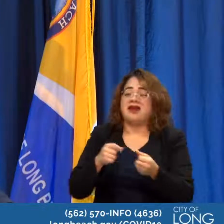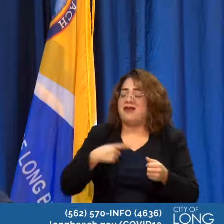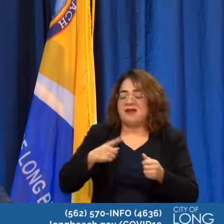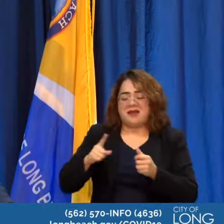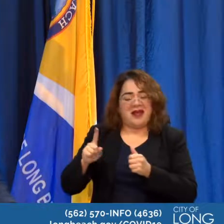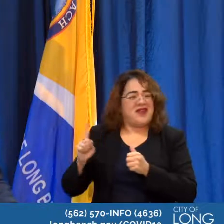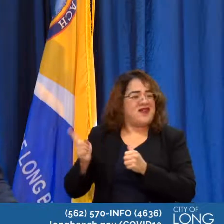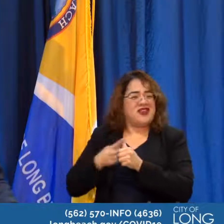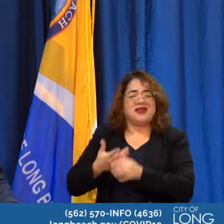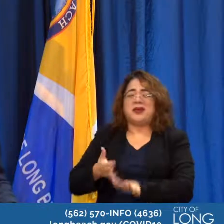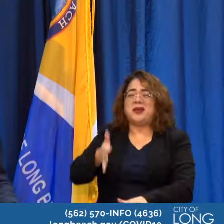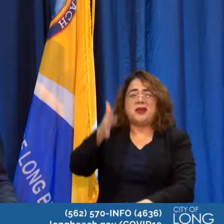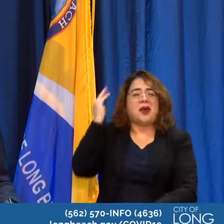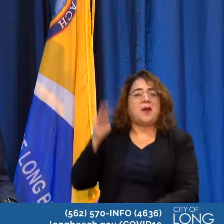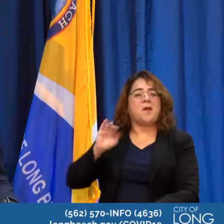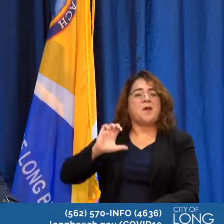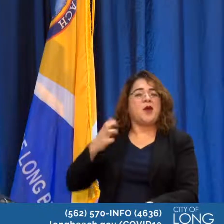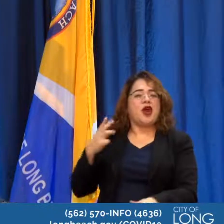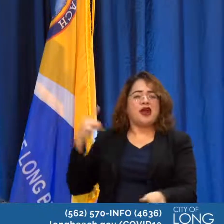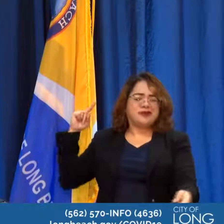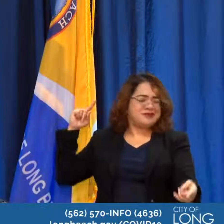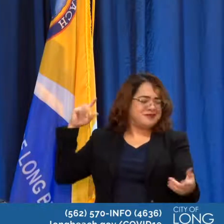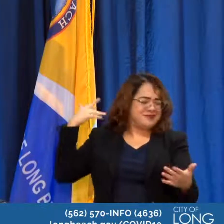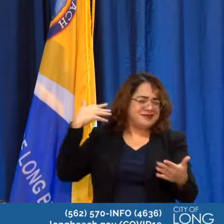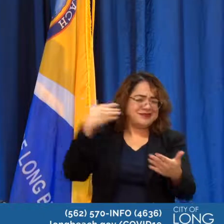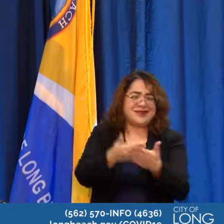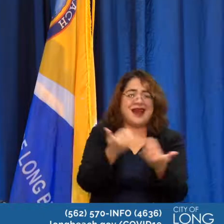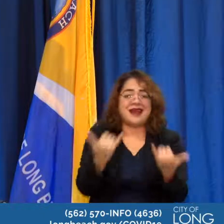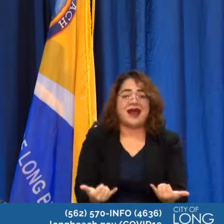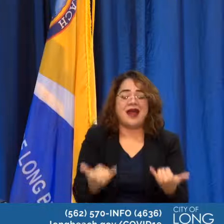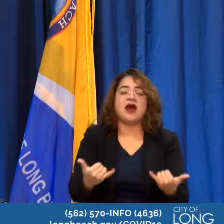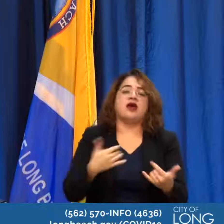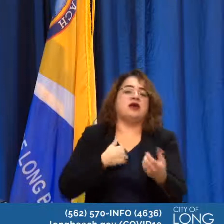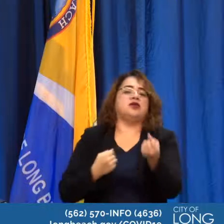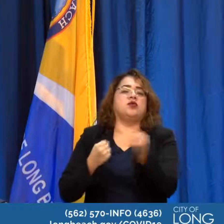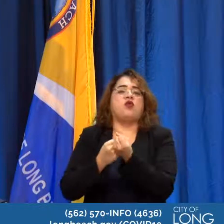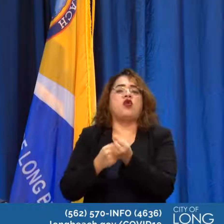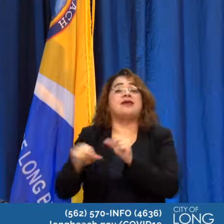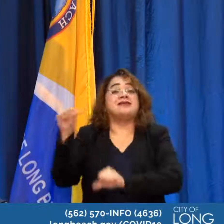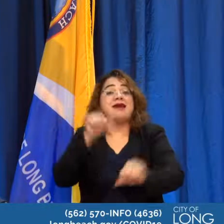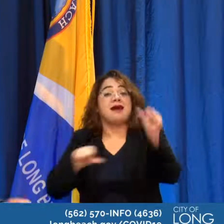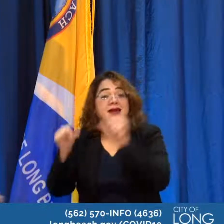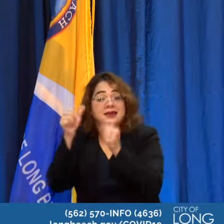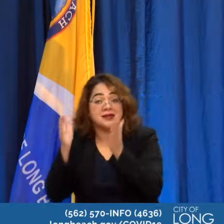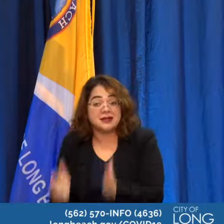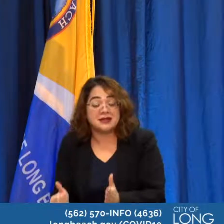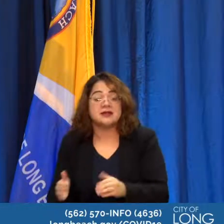the decisions made by our health professionals, our doctors, and our scientists, and I will continue to do so.